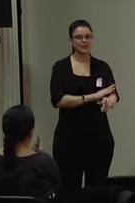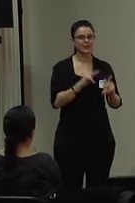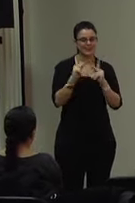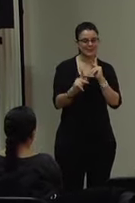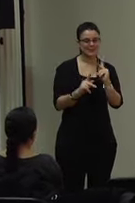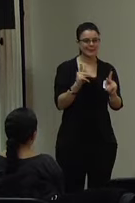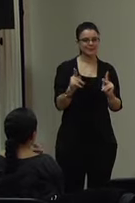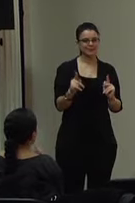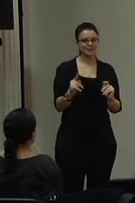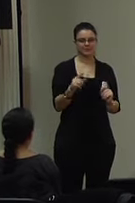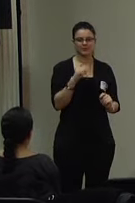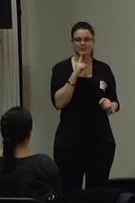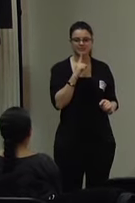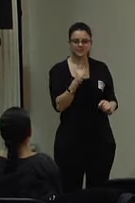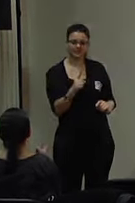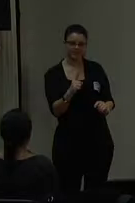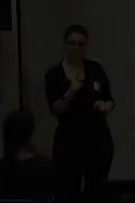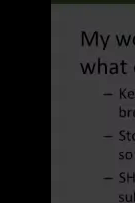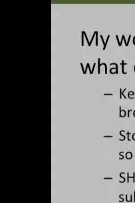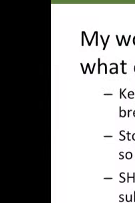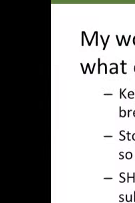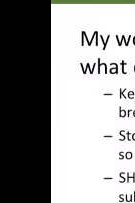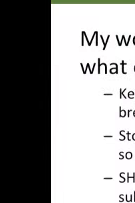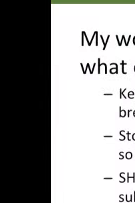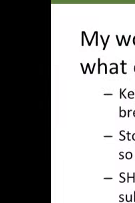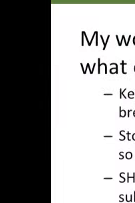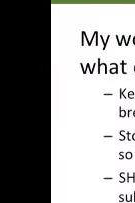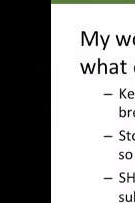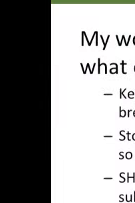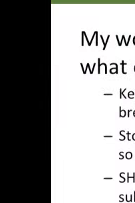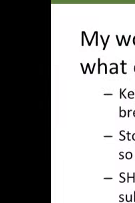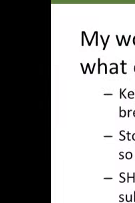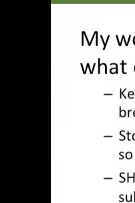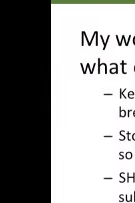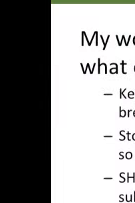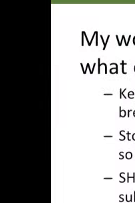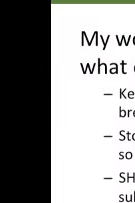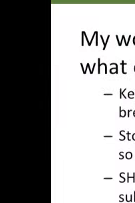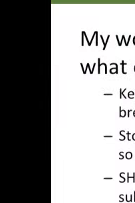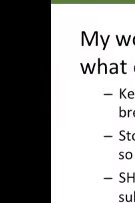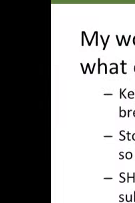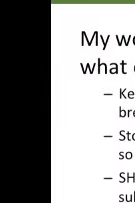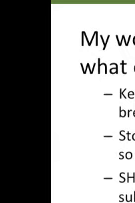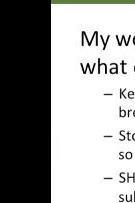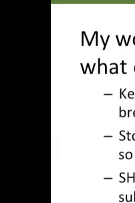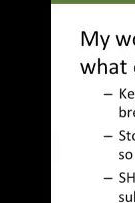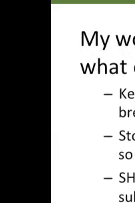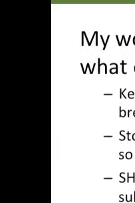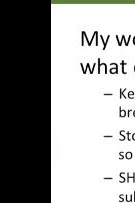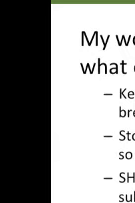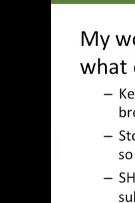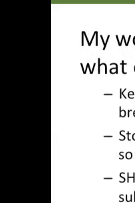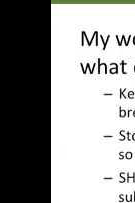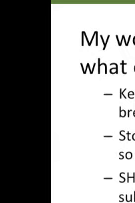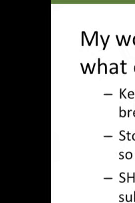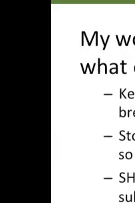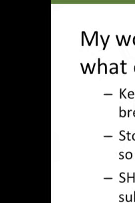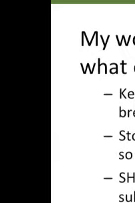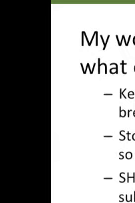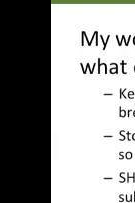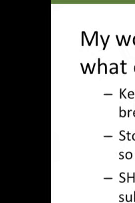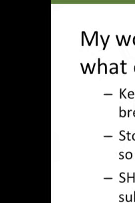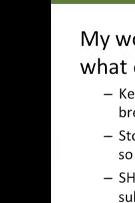non-dairy substitutions are. So I try to always keep at work some non-dairy milk like coconut milk or soy milk or rice milk, whatever